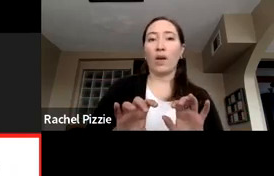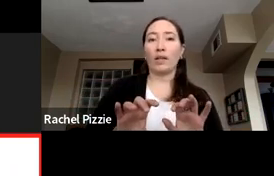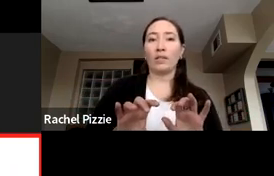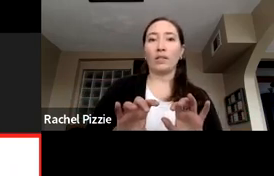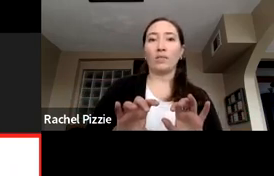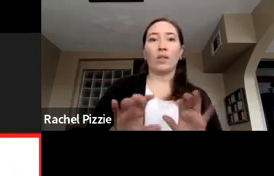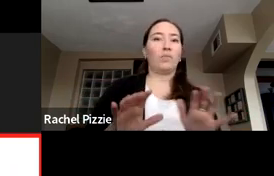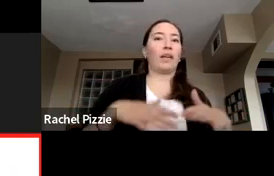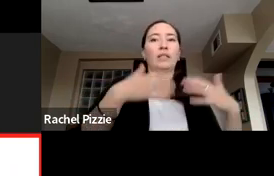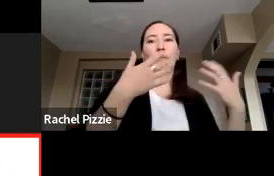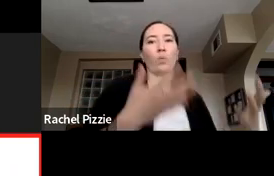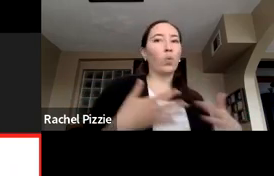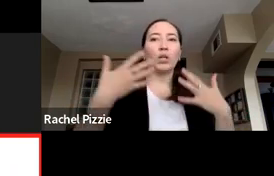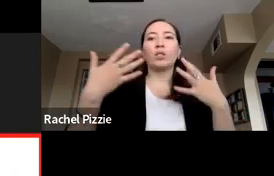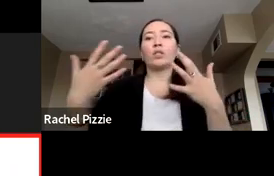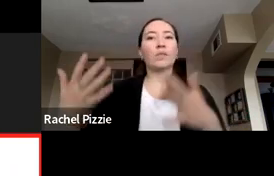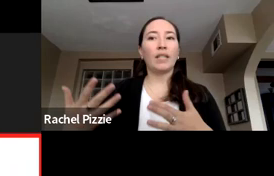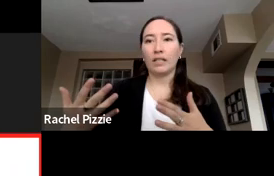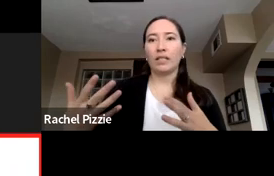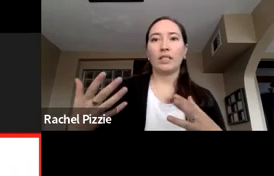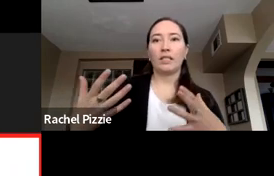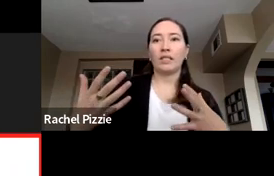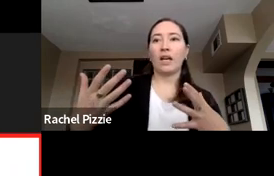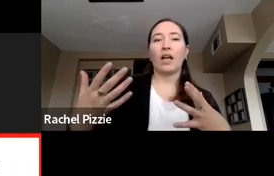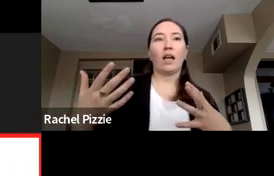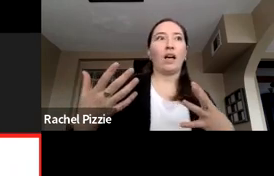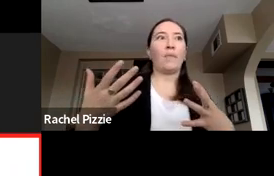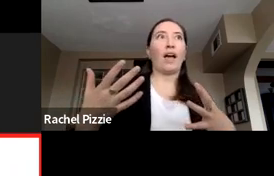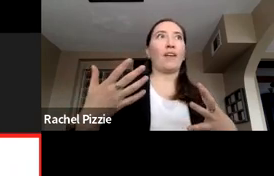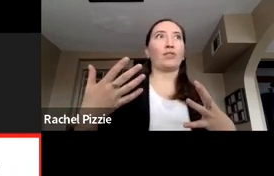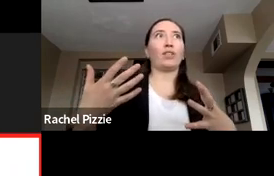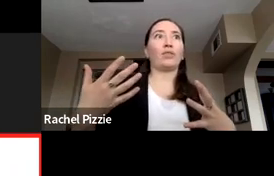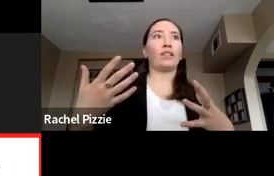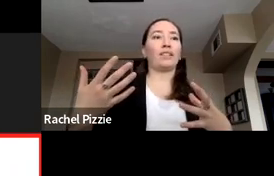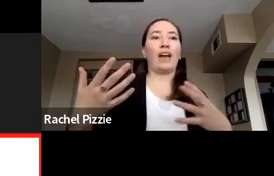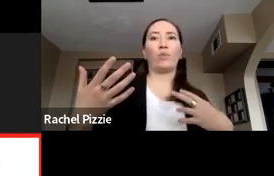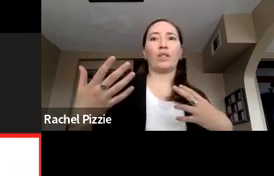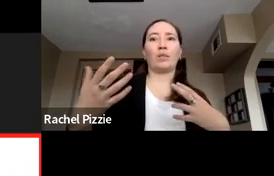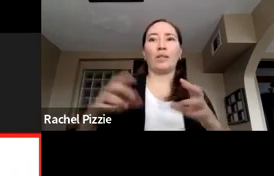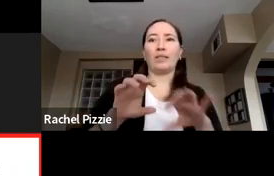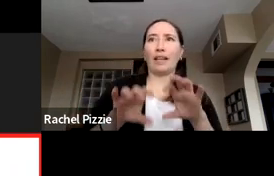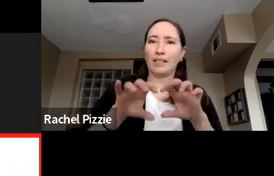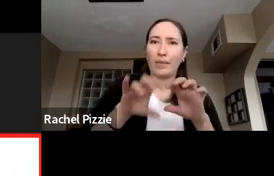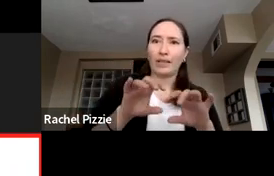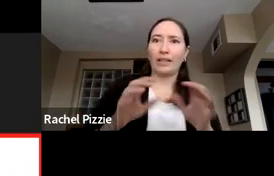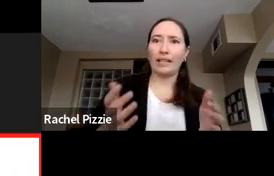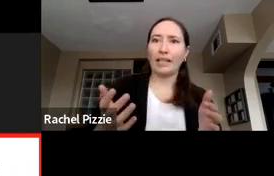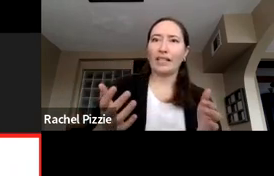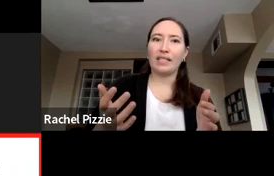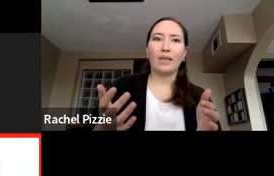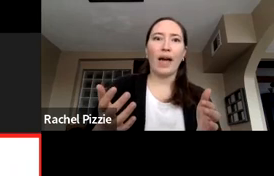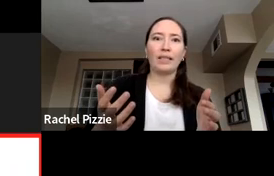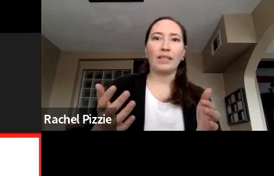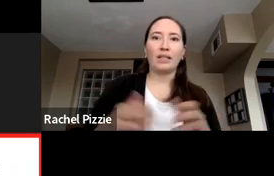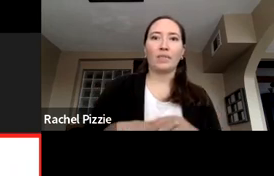a response, they can type in words, sentences. I've actually used this to have participants like submit little